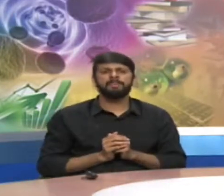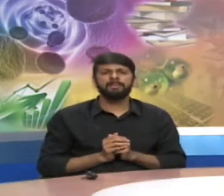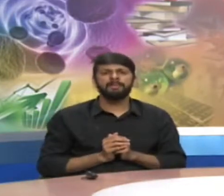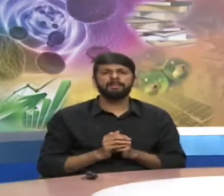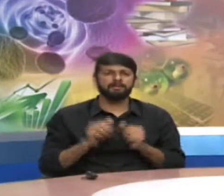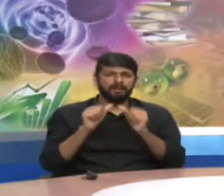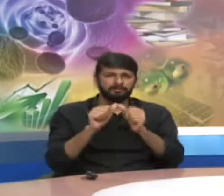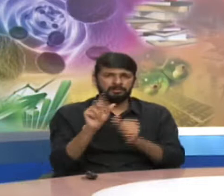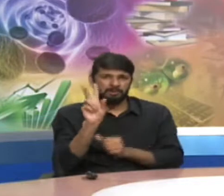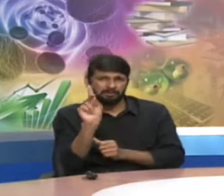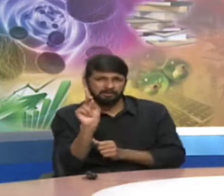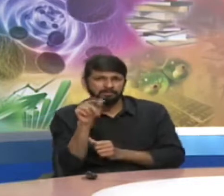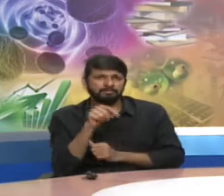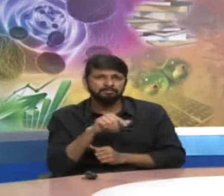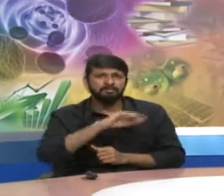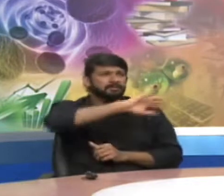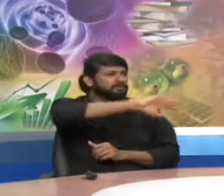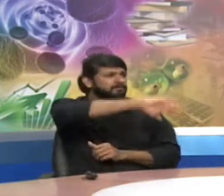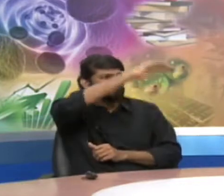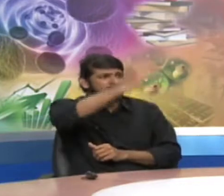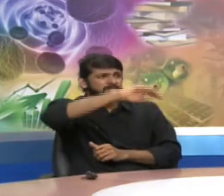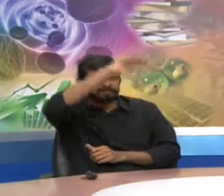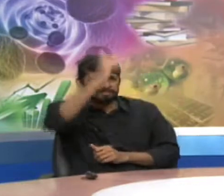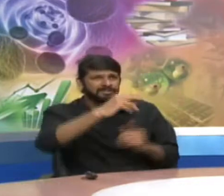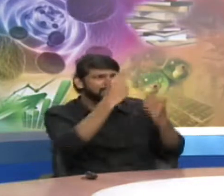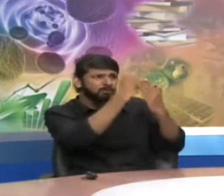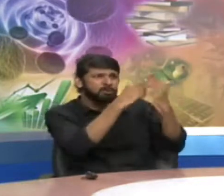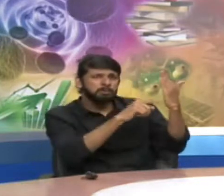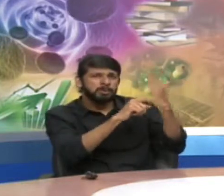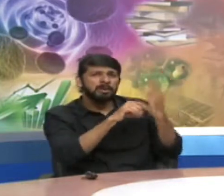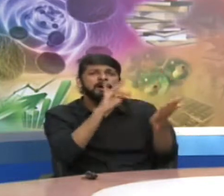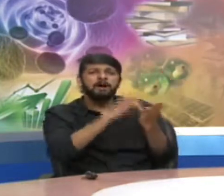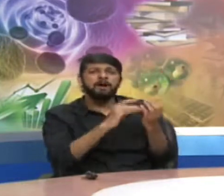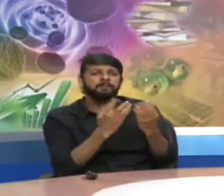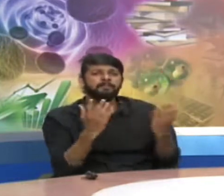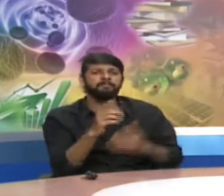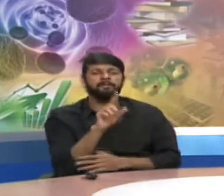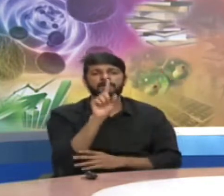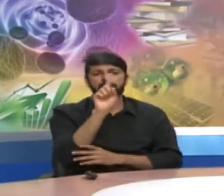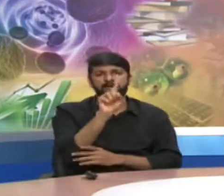Answer second is cave 16.